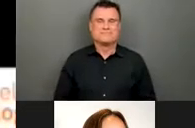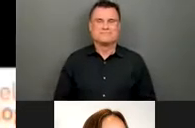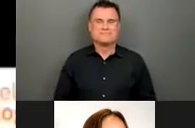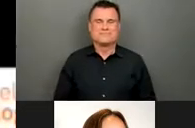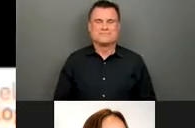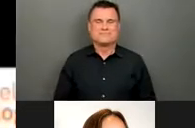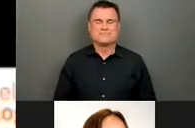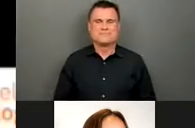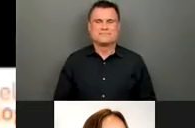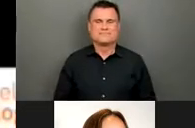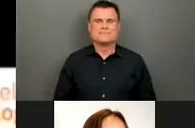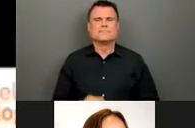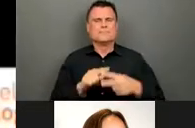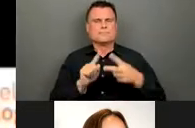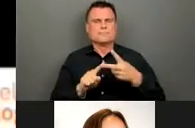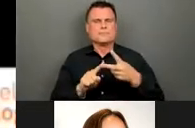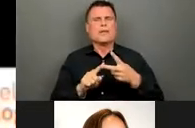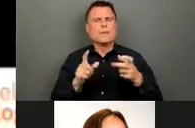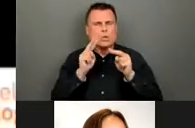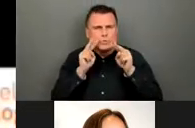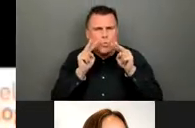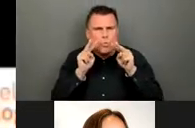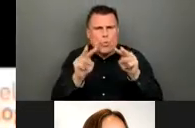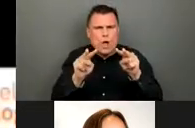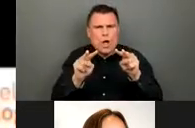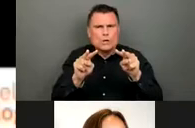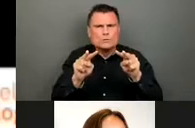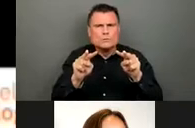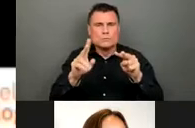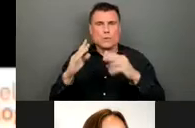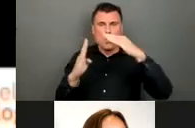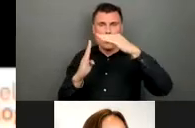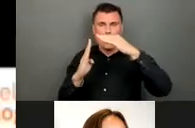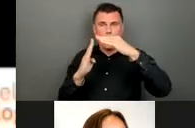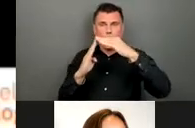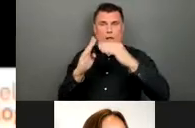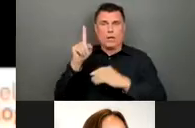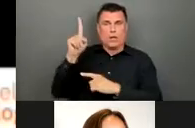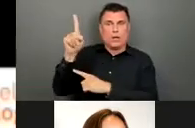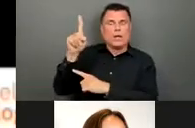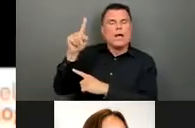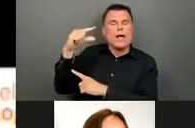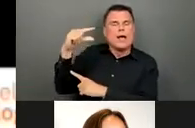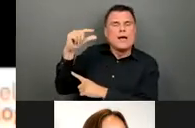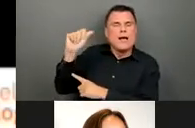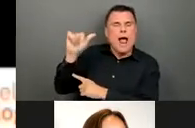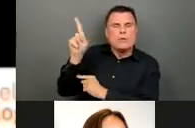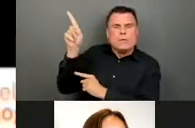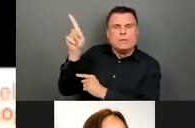gallery view in order to follow this translation. In addition, there is also English to